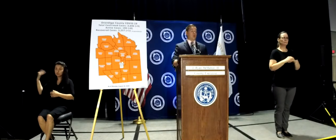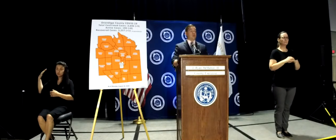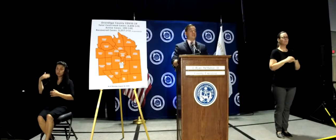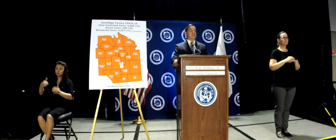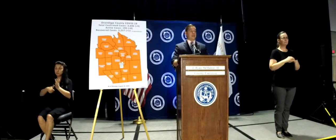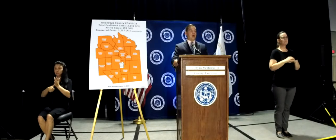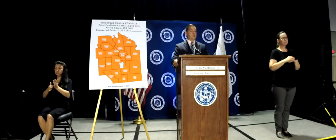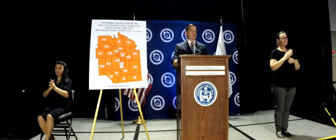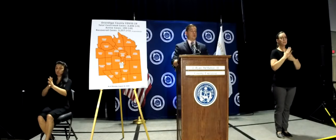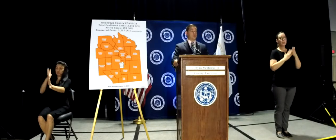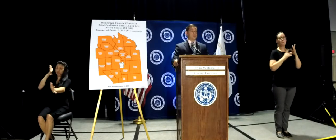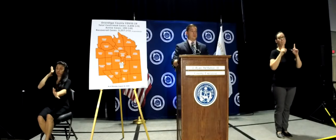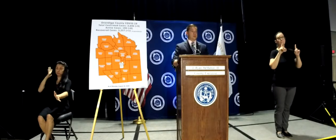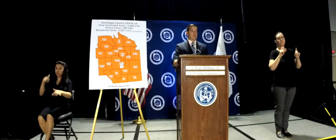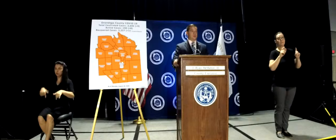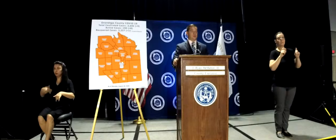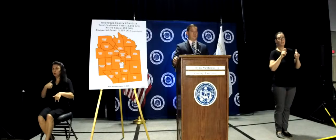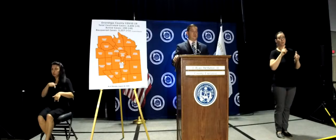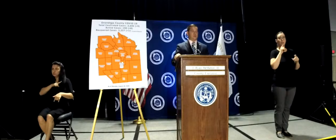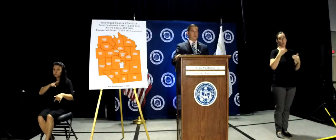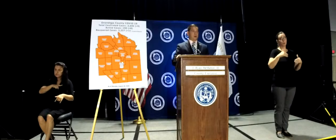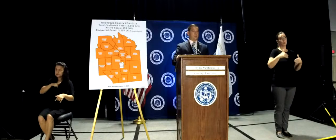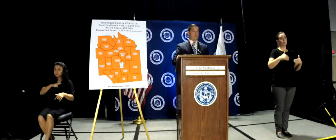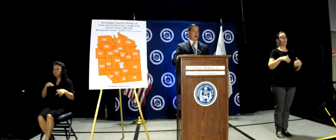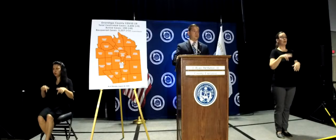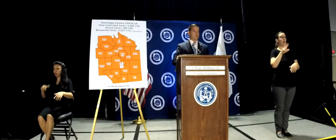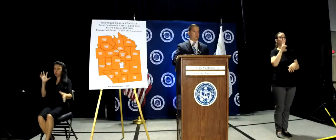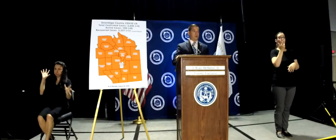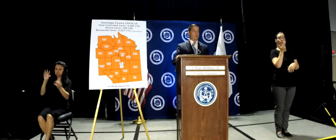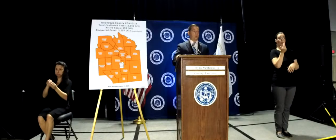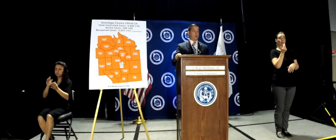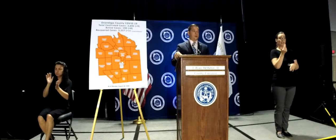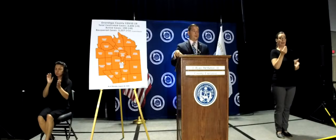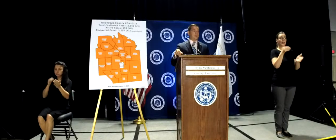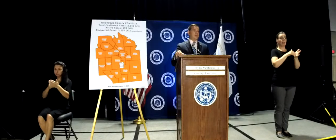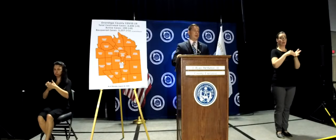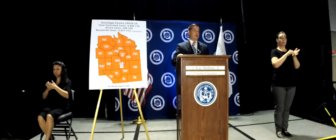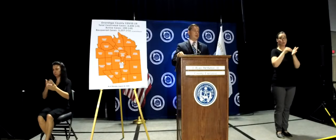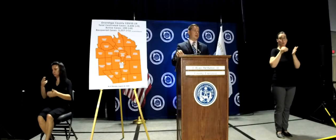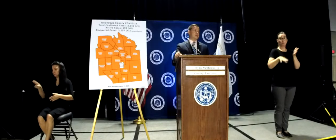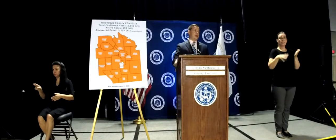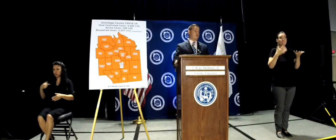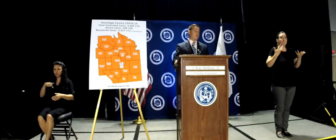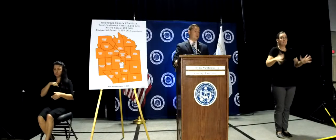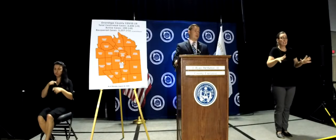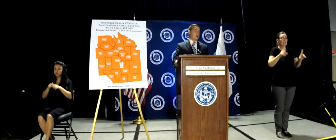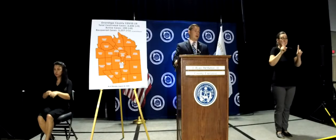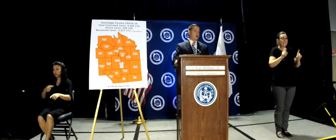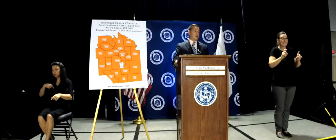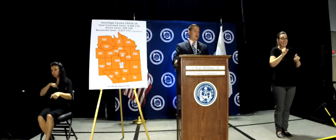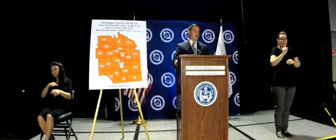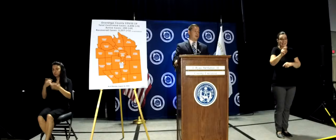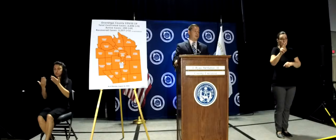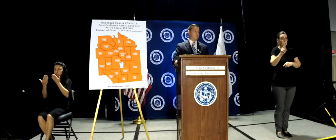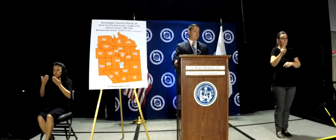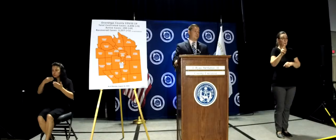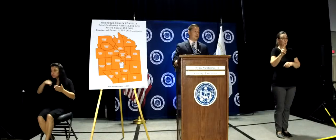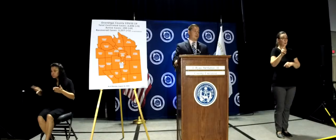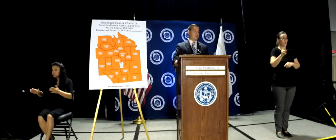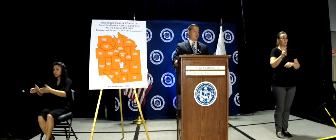over 13,000 students at Syracuse University, a couple thousand more at Lemoyne, ESF,